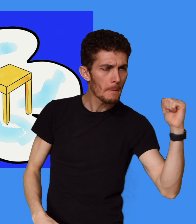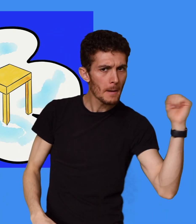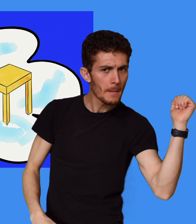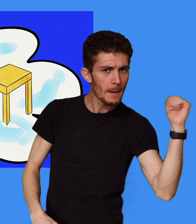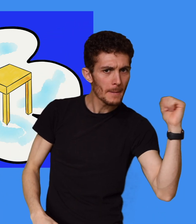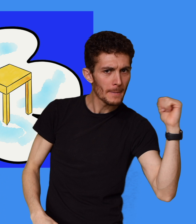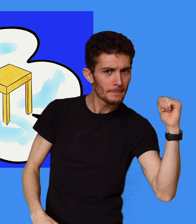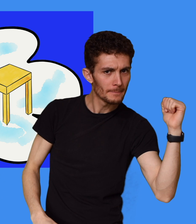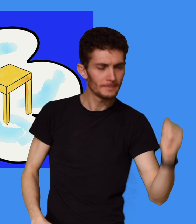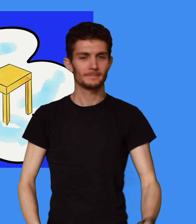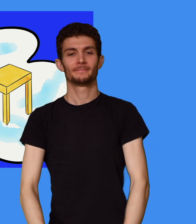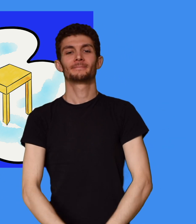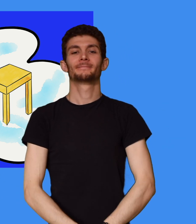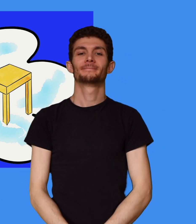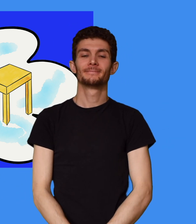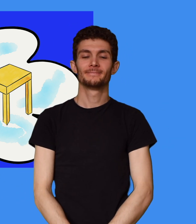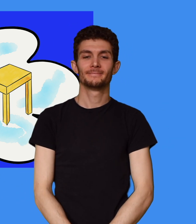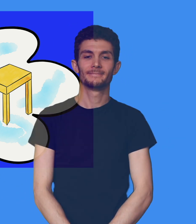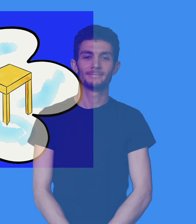There was a knock on the door.